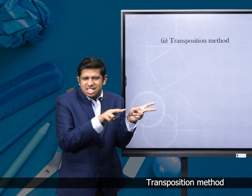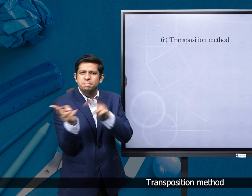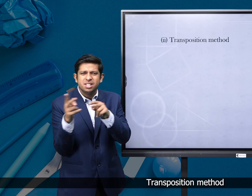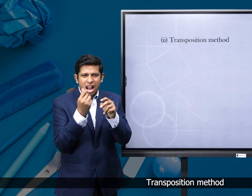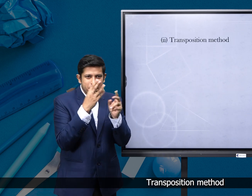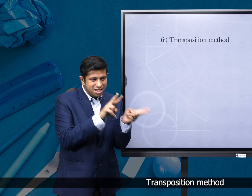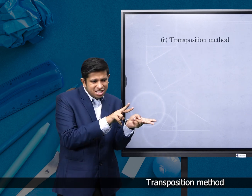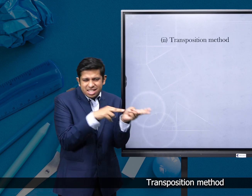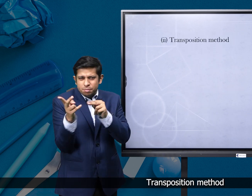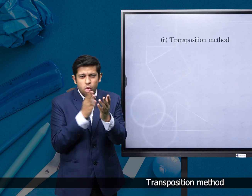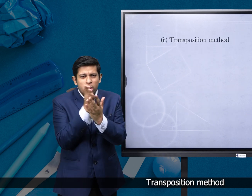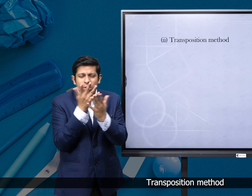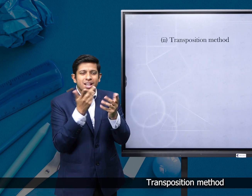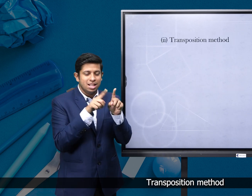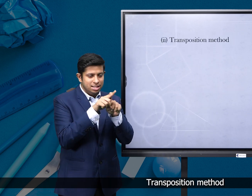Transposition method.